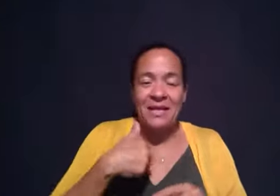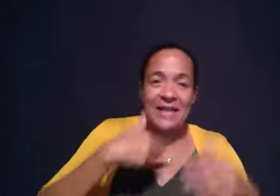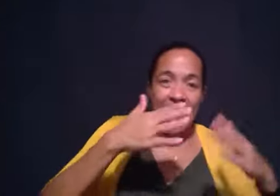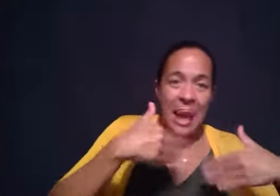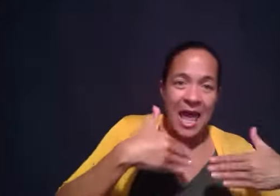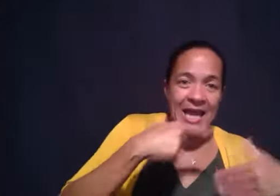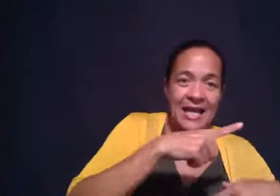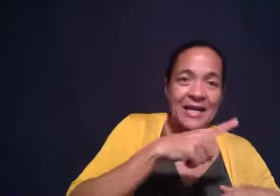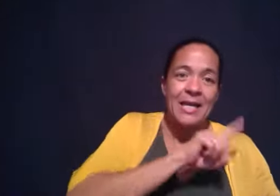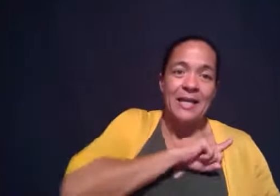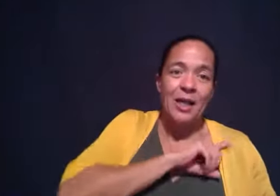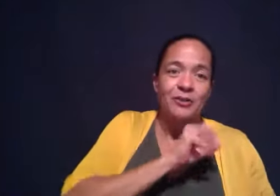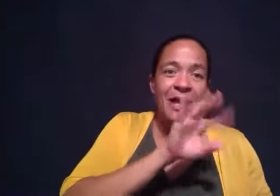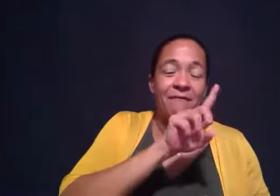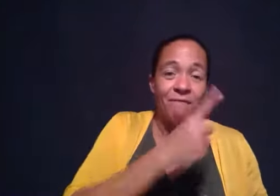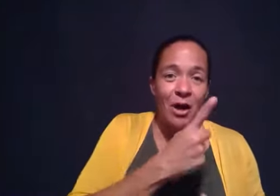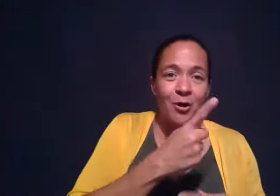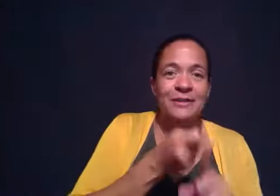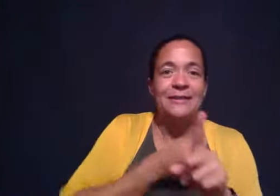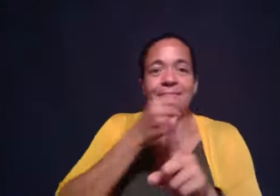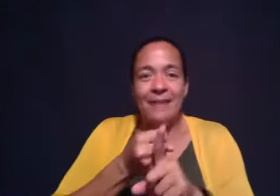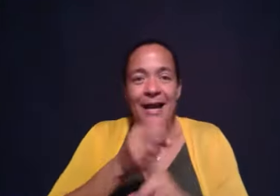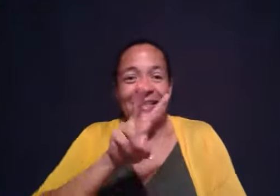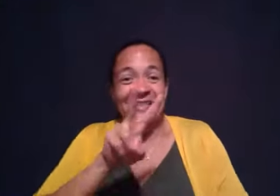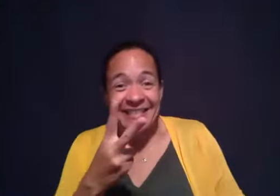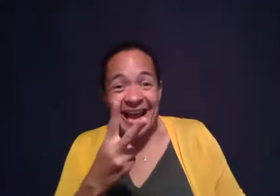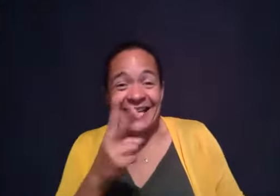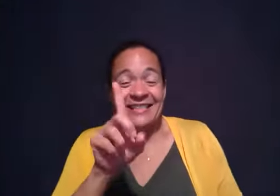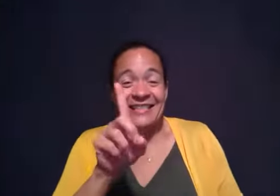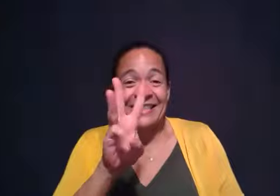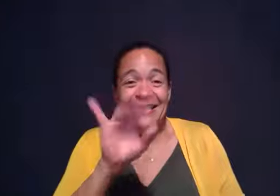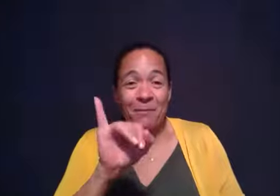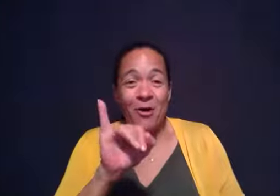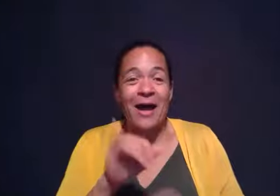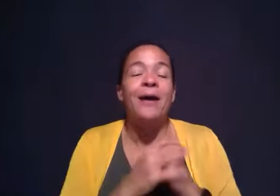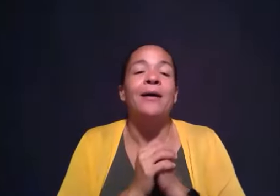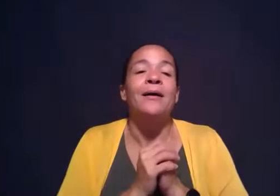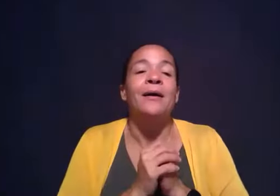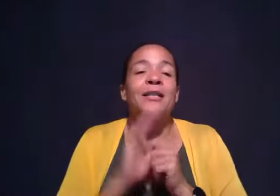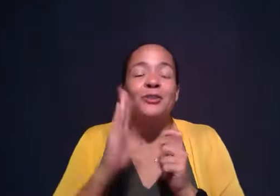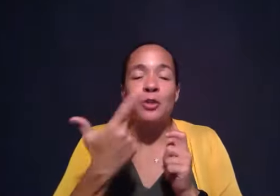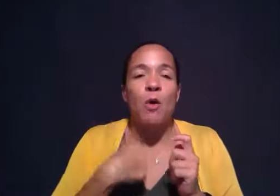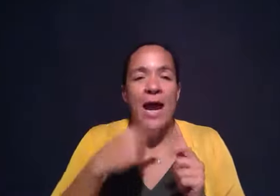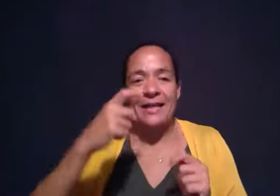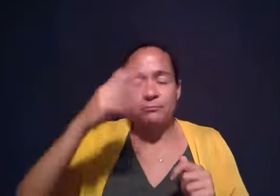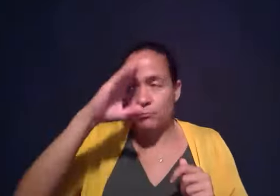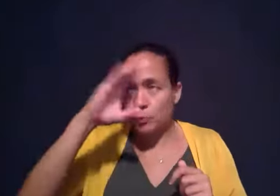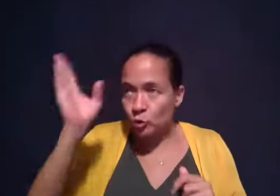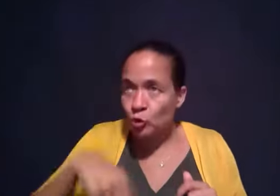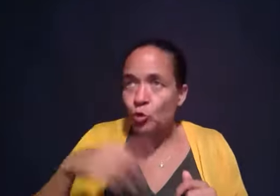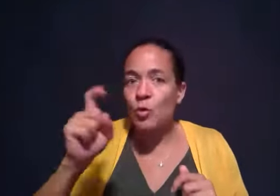And so I knew that I needed to do something about this. I needed to solve my driving